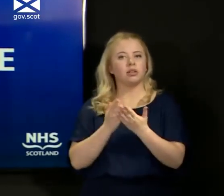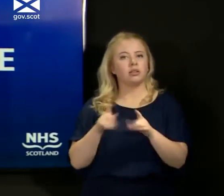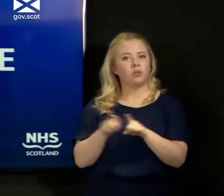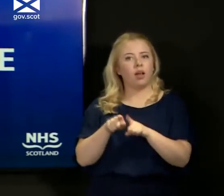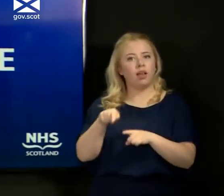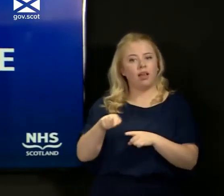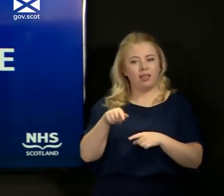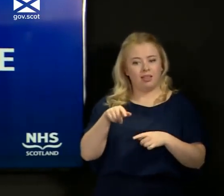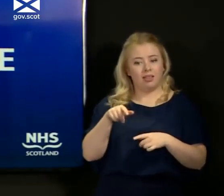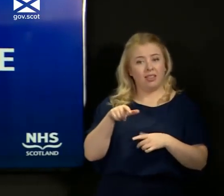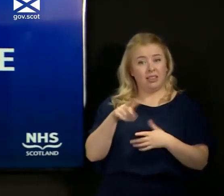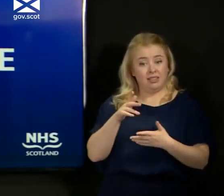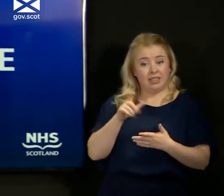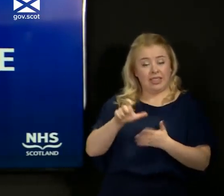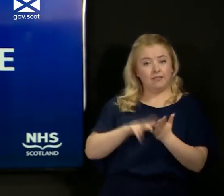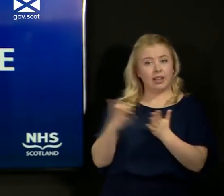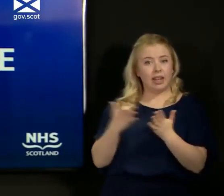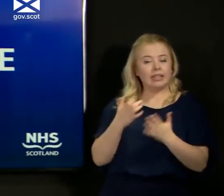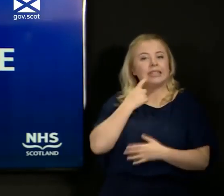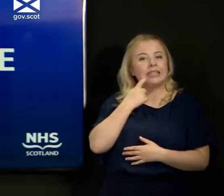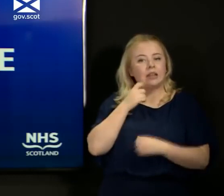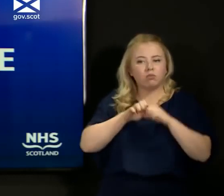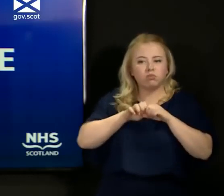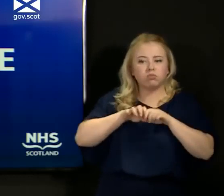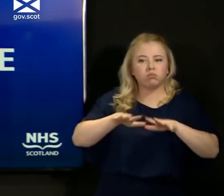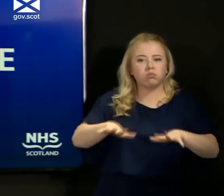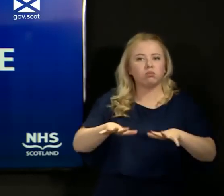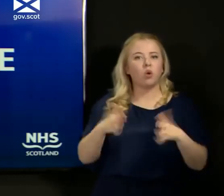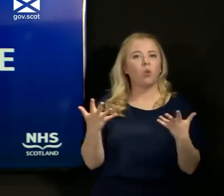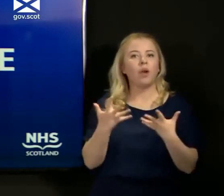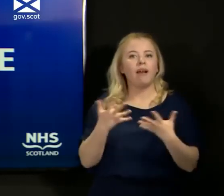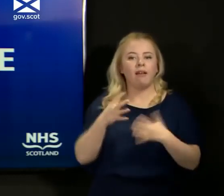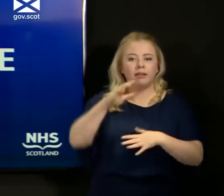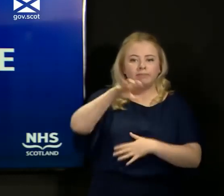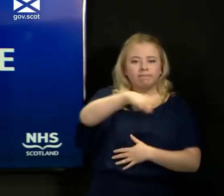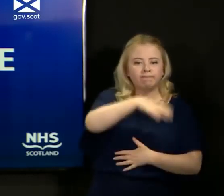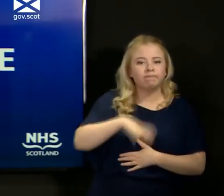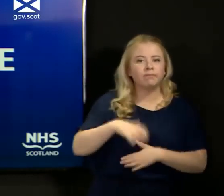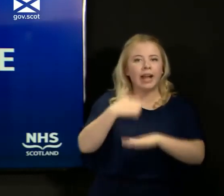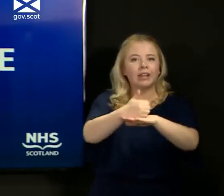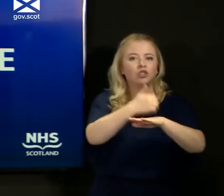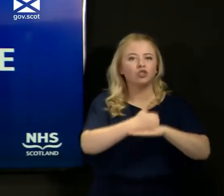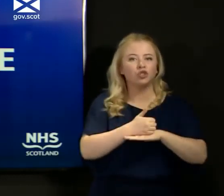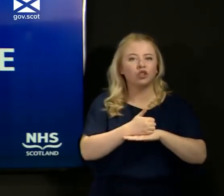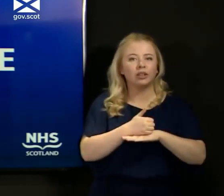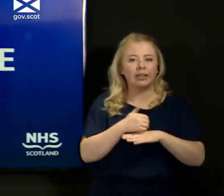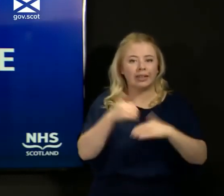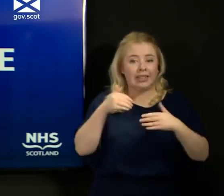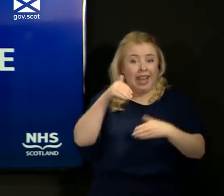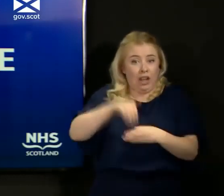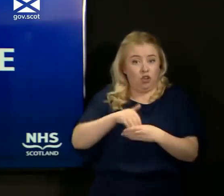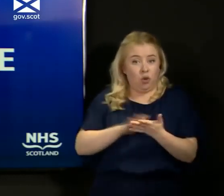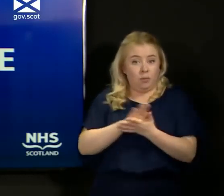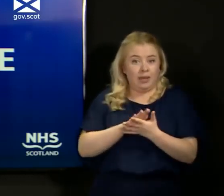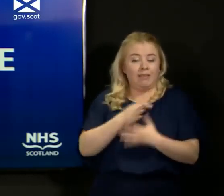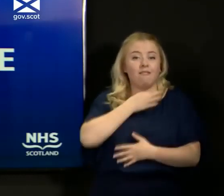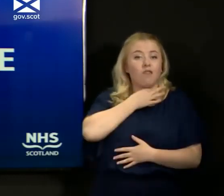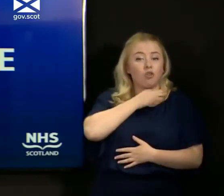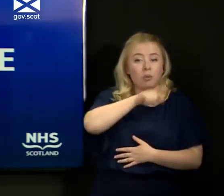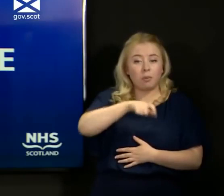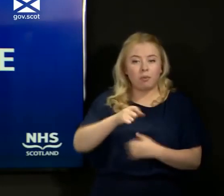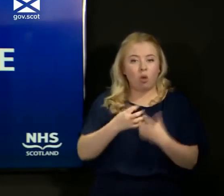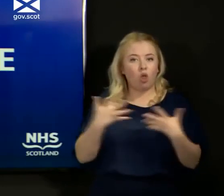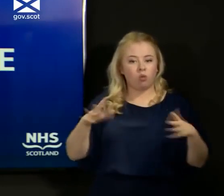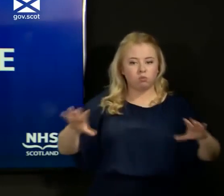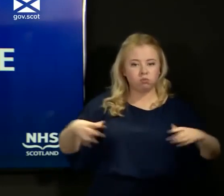particularly is easy to spread within institutions and indoor environments, particularly where there are vulnerable people, and